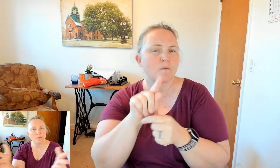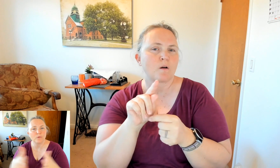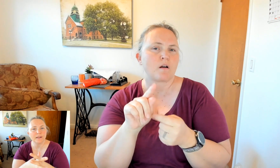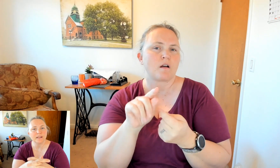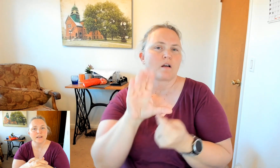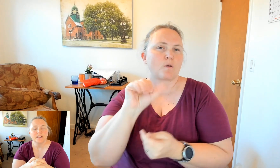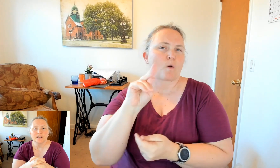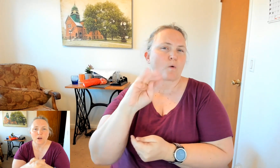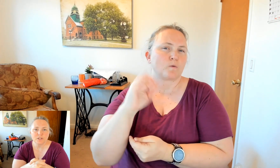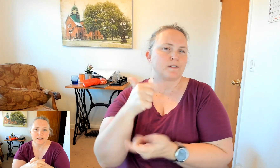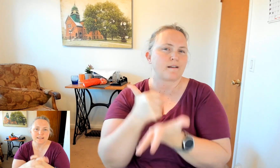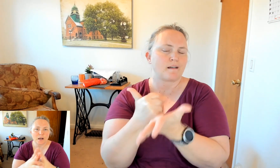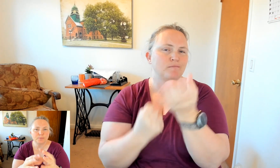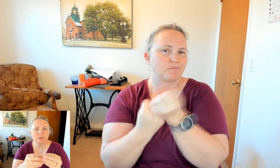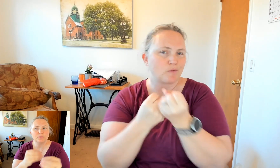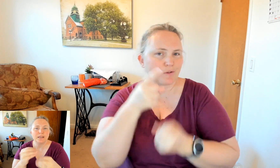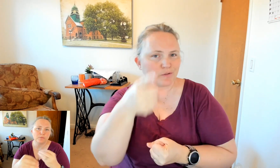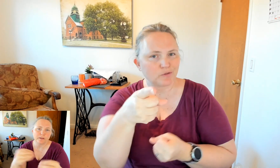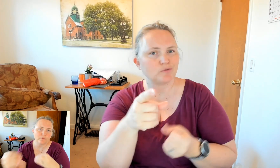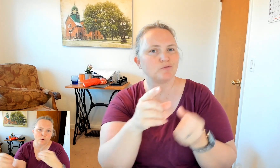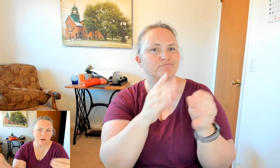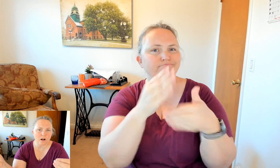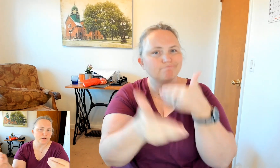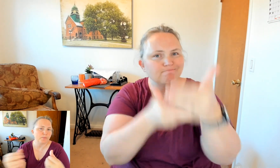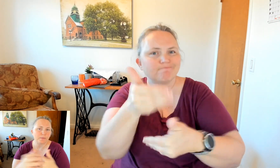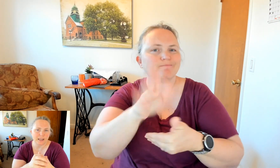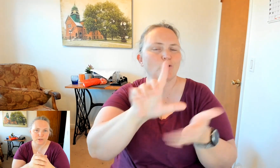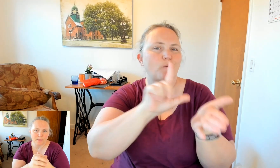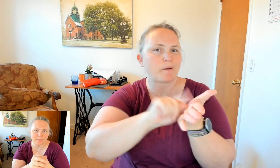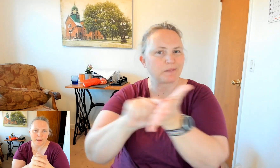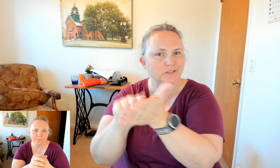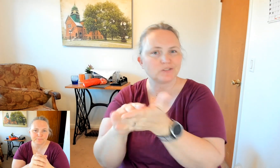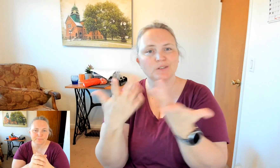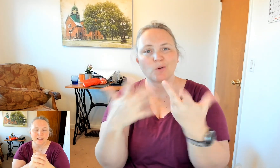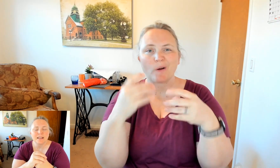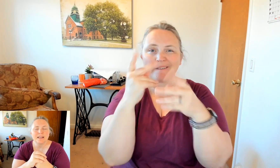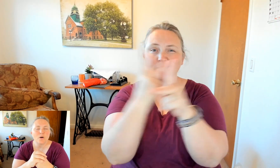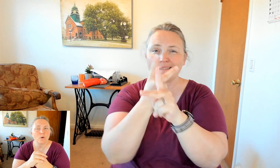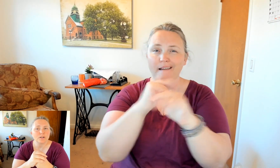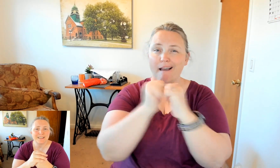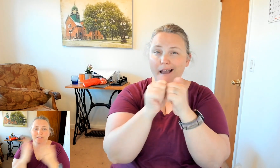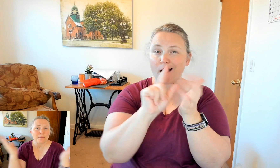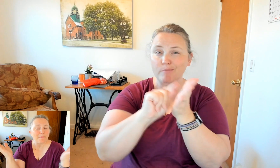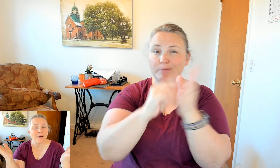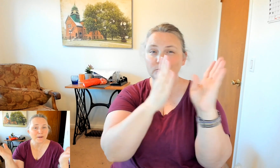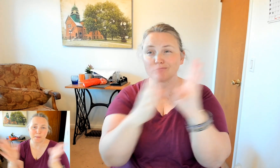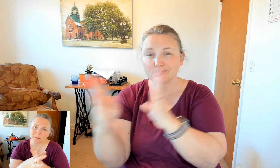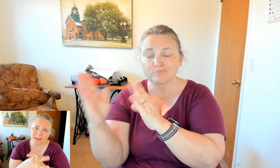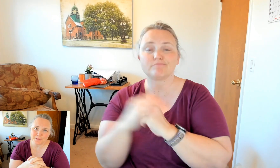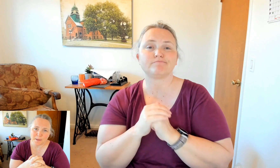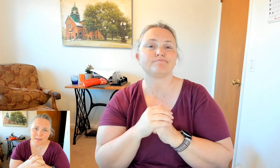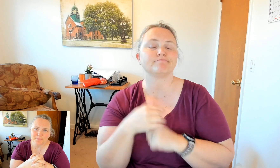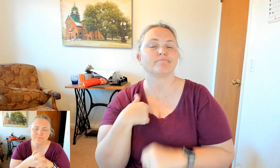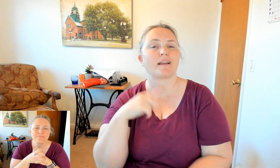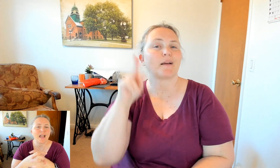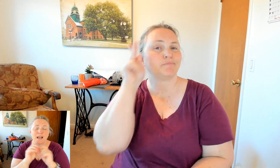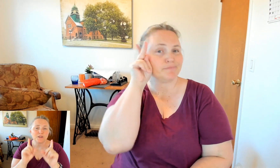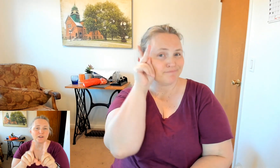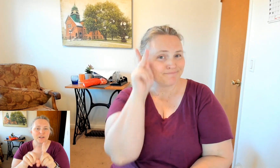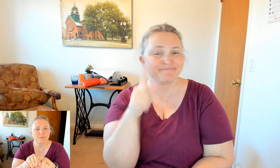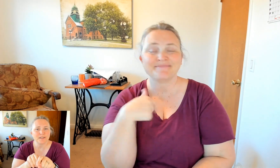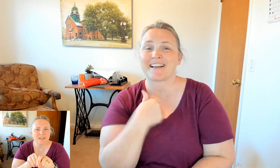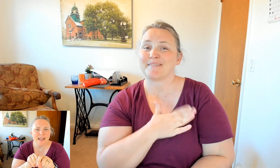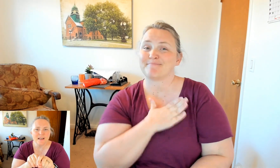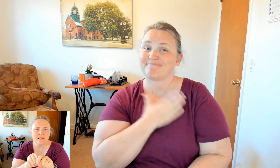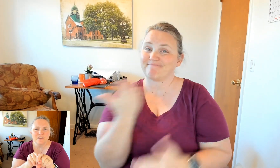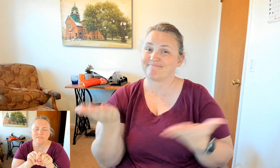individual one-on-one coaching to help you keep moving forward on your publication pipeline or to even map out your publication pipeline. I'm